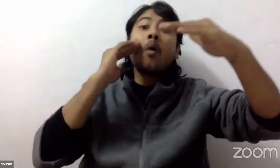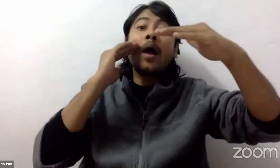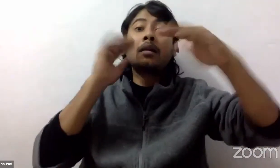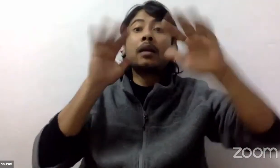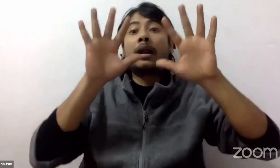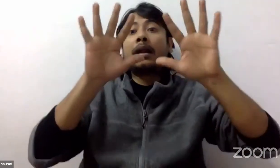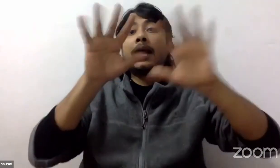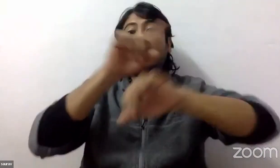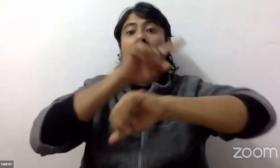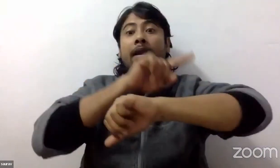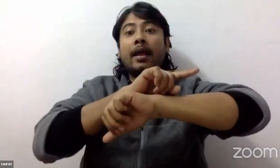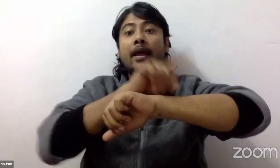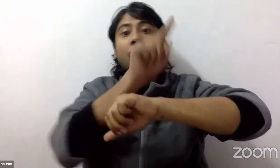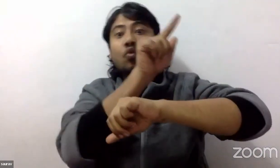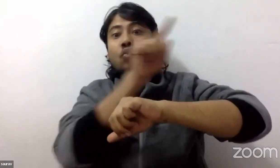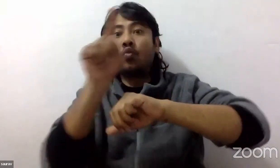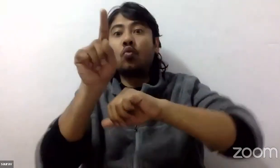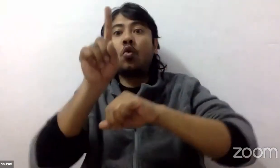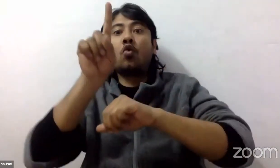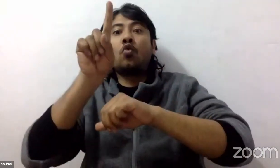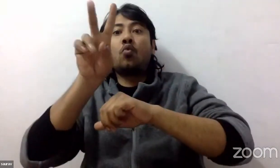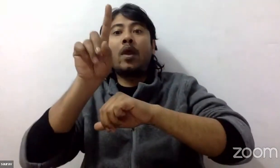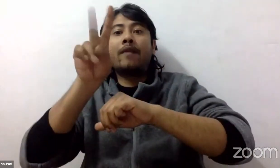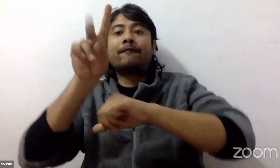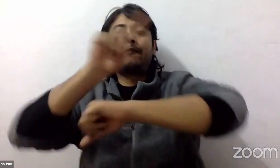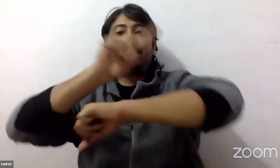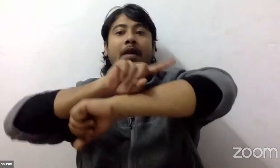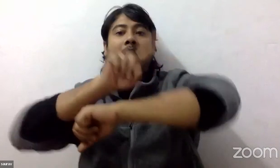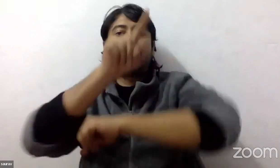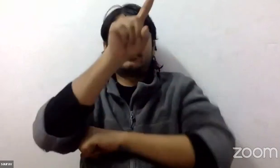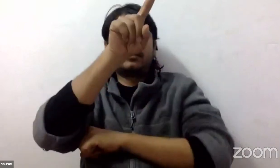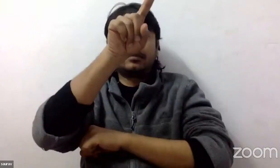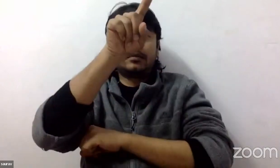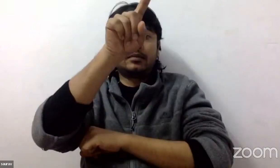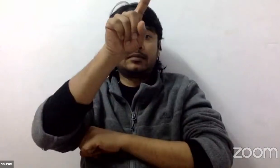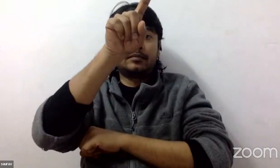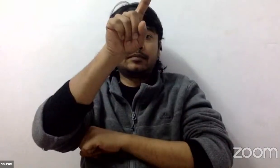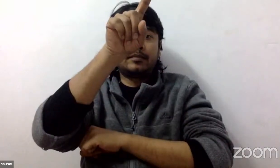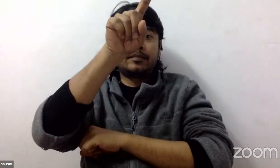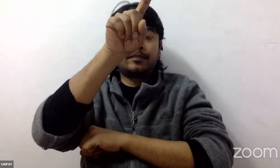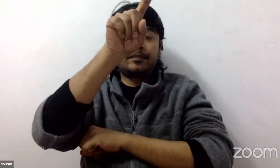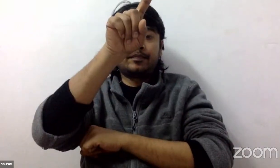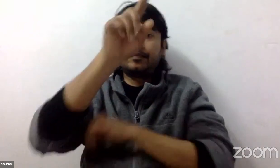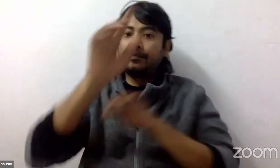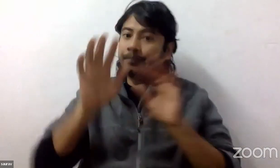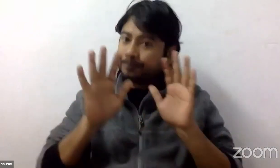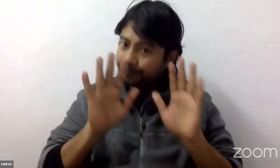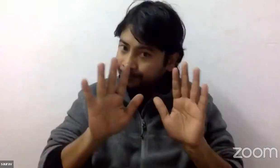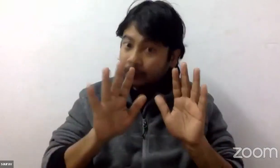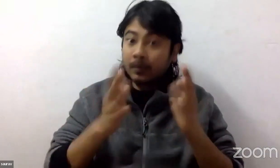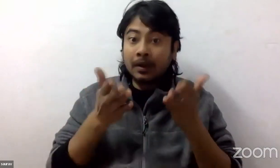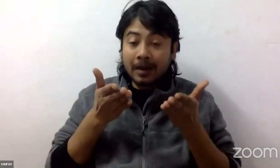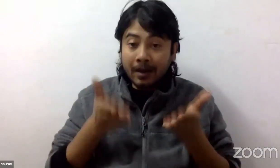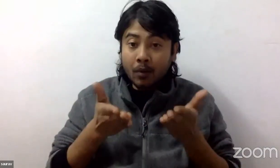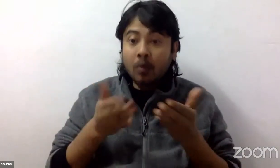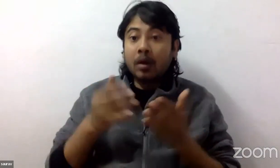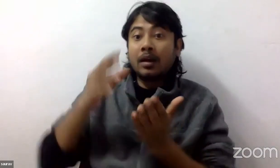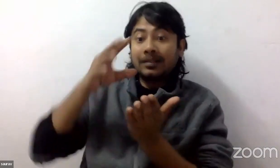eat wheat, they have a very unique quality. What is the quality? They tend to